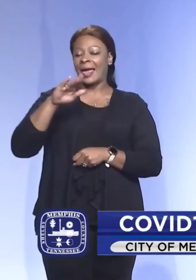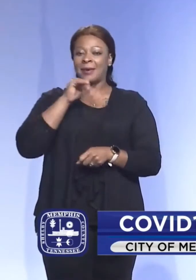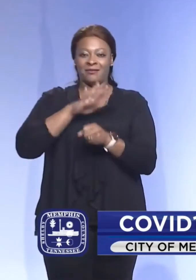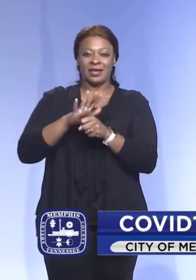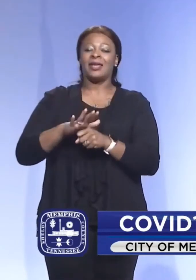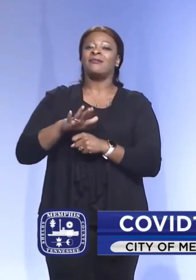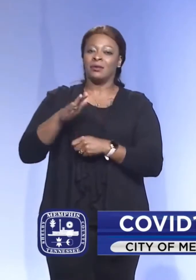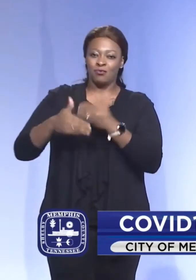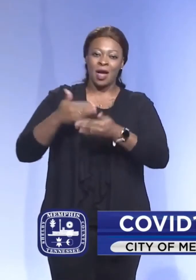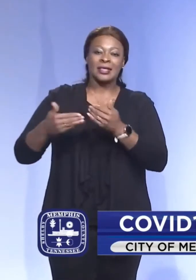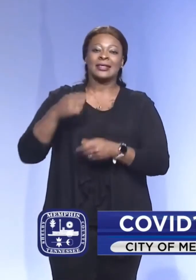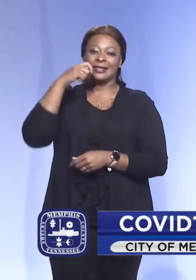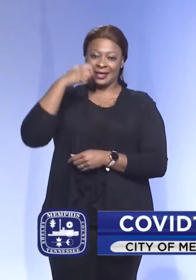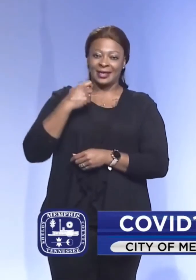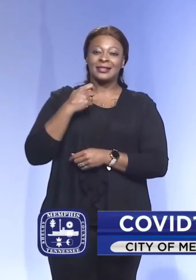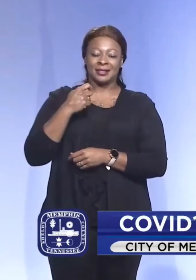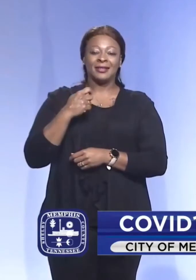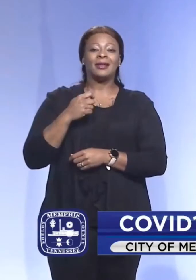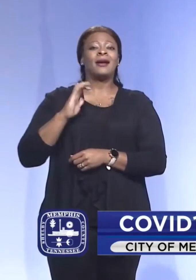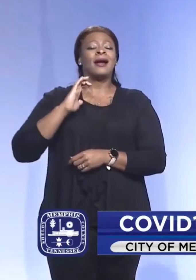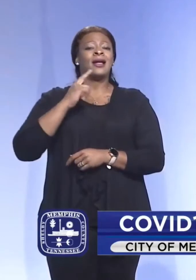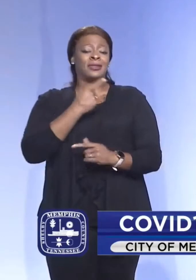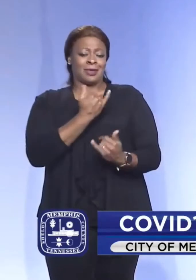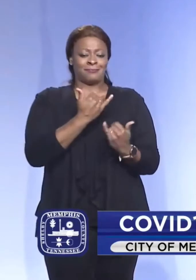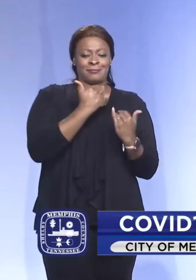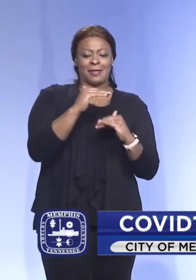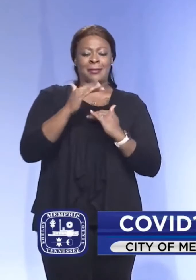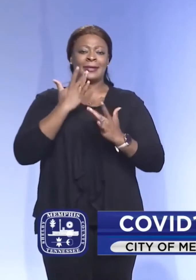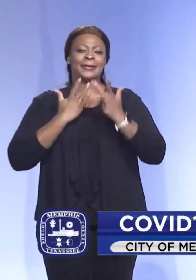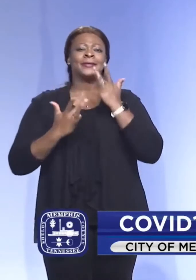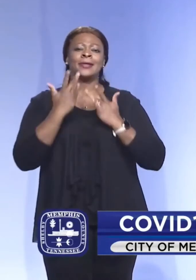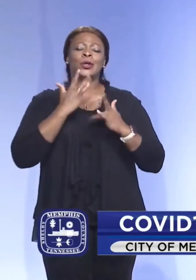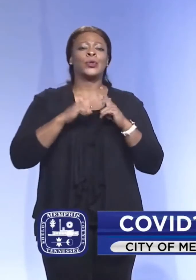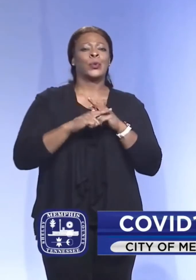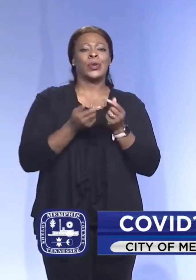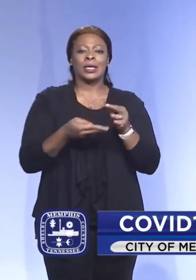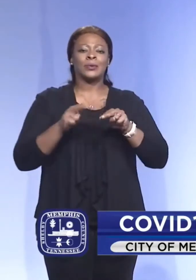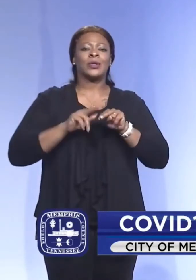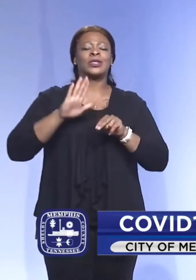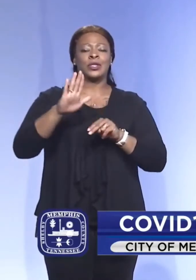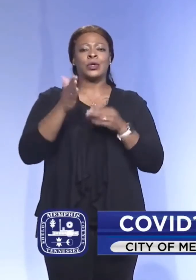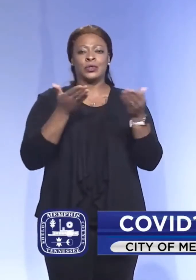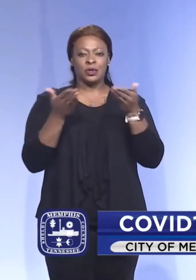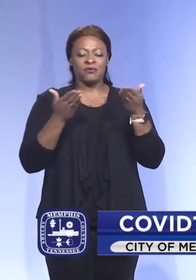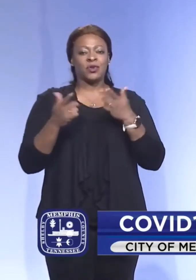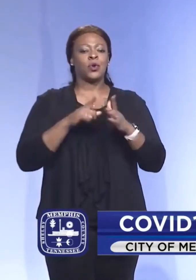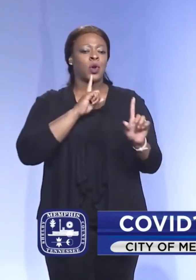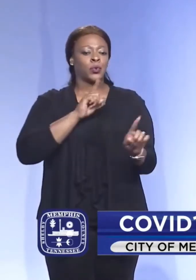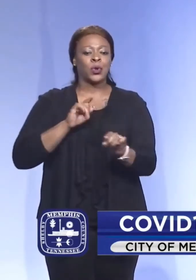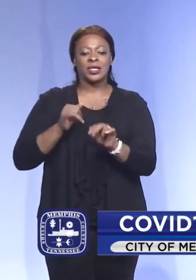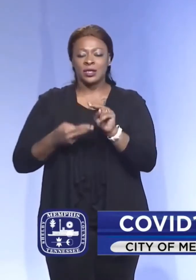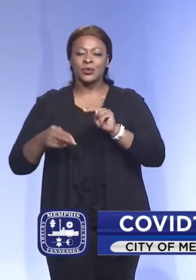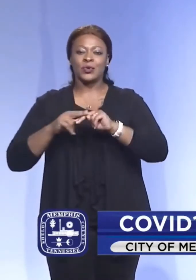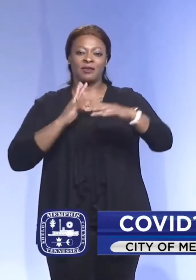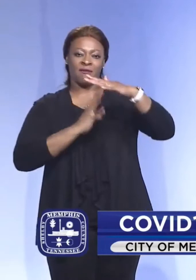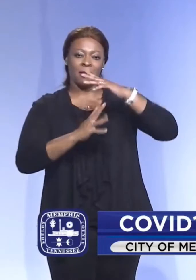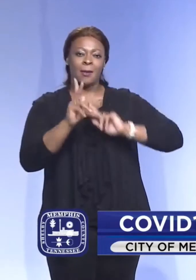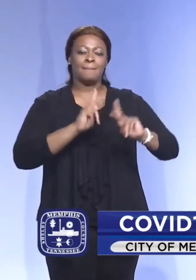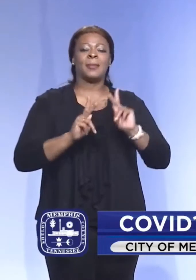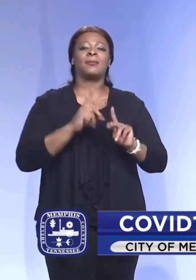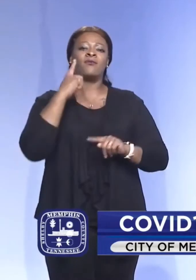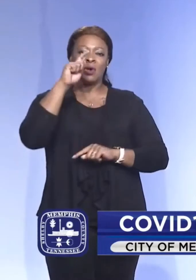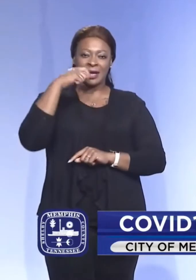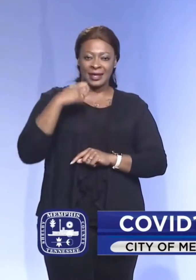our community test sites are limited in their ability to expand their services to address this increased volume of people coming